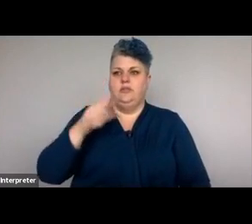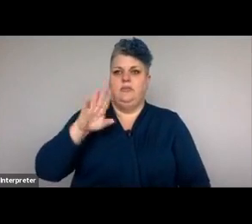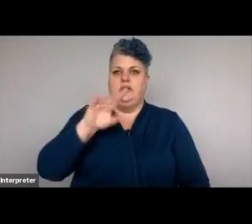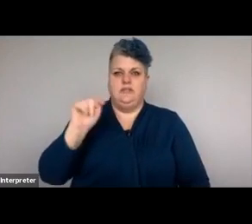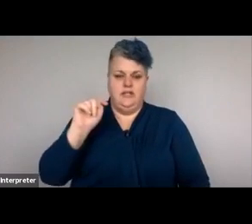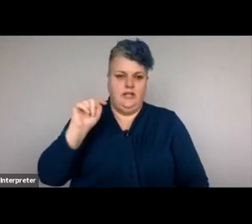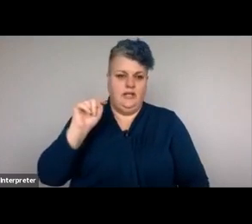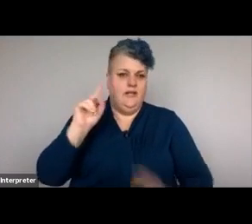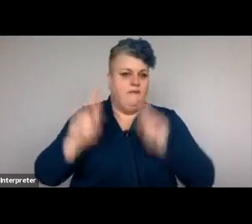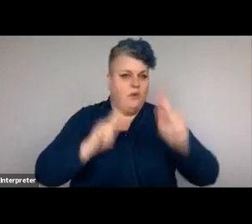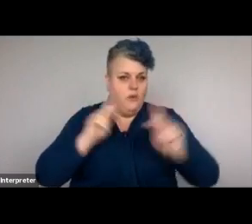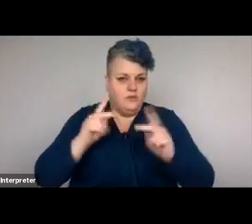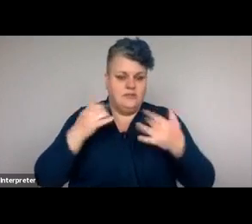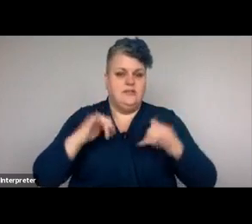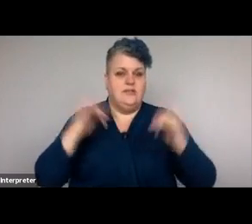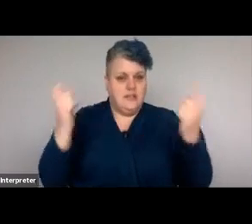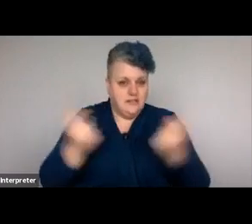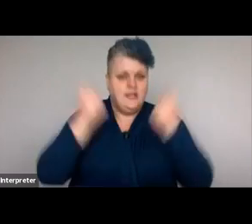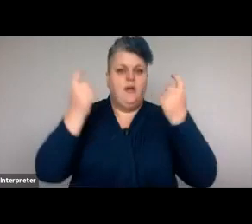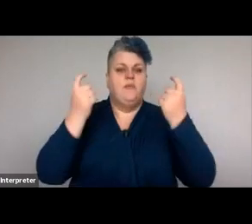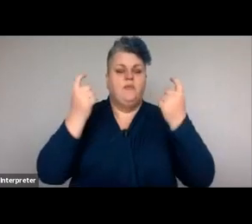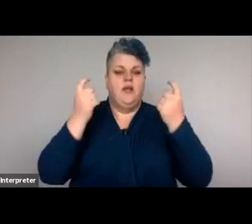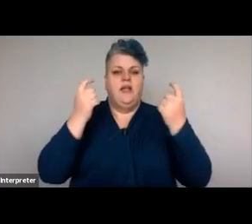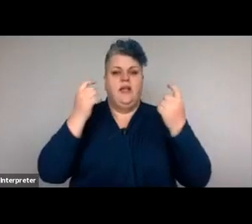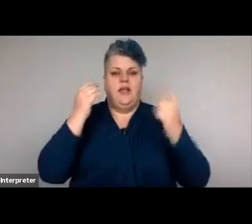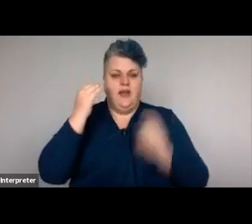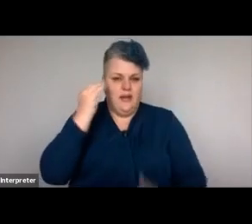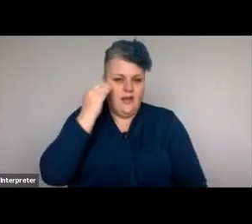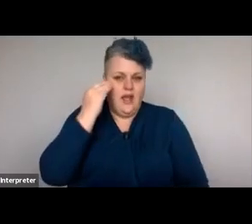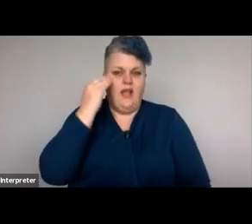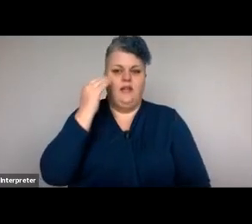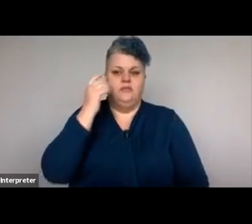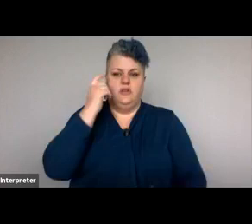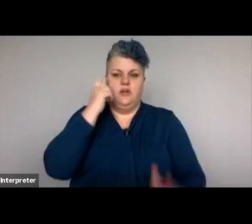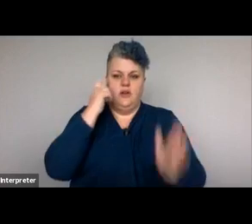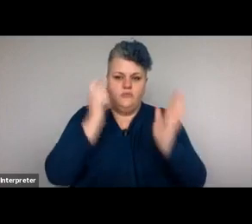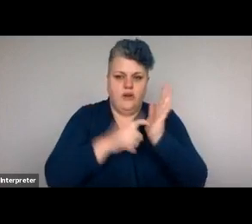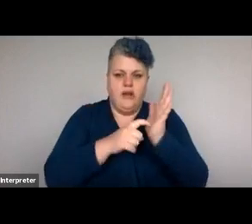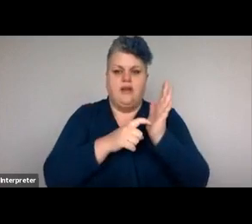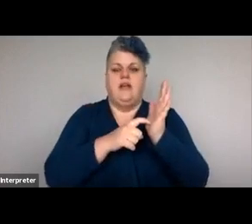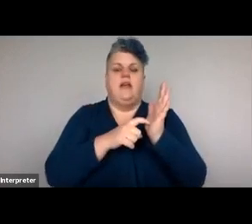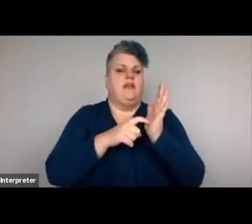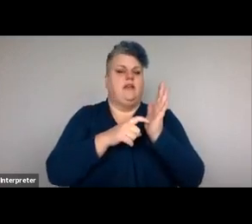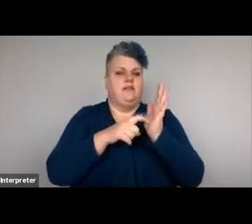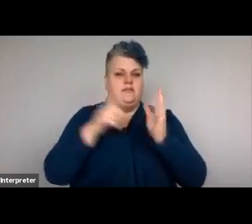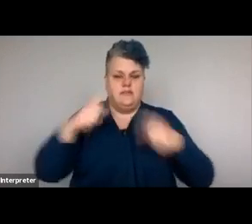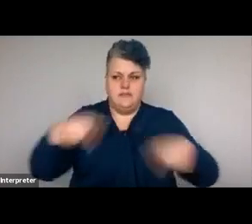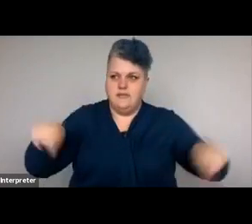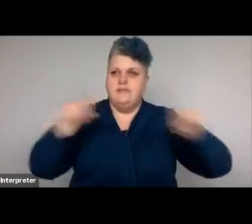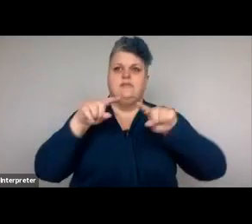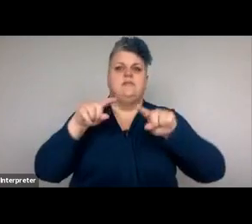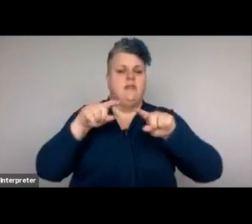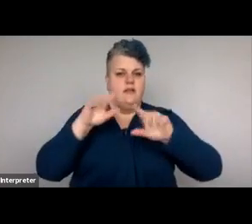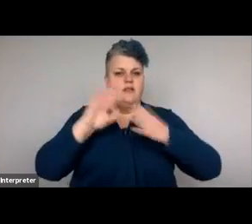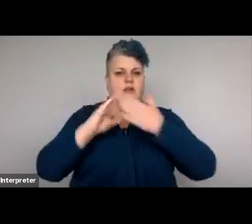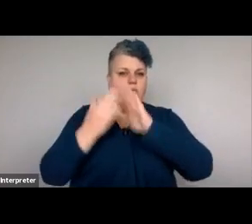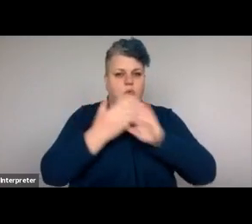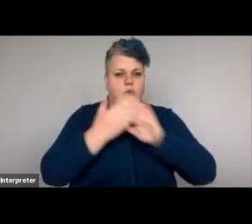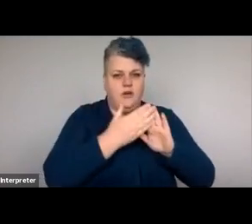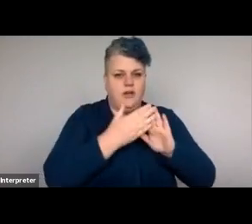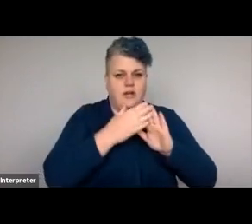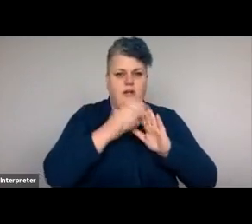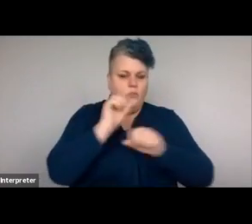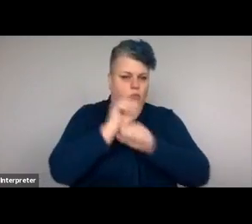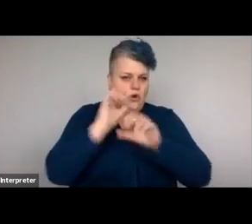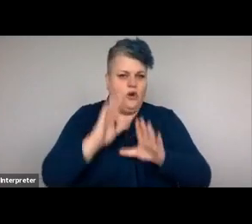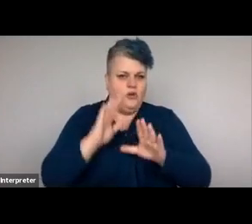celebrate and acknowledge and recognize those folks throughout our community that are doing great things for